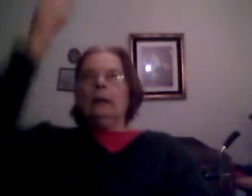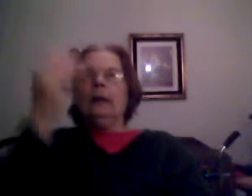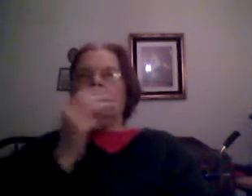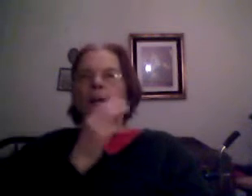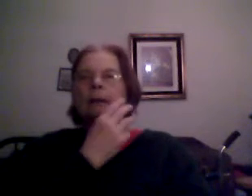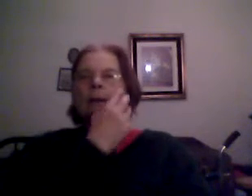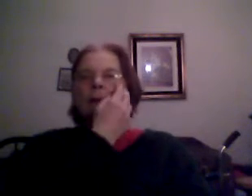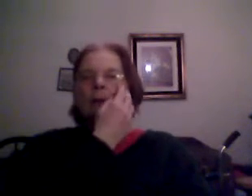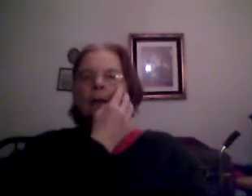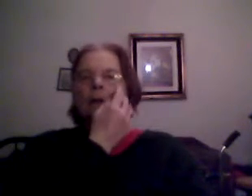Hanging